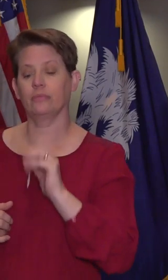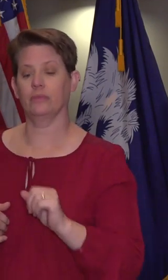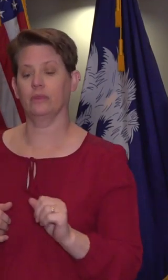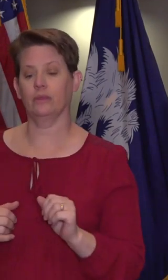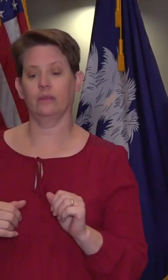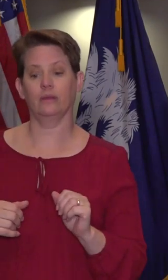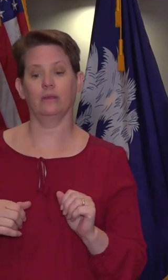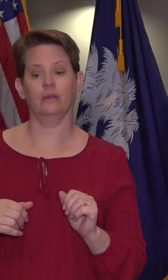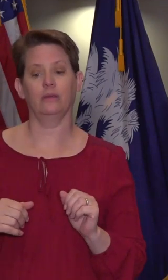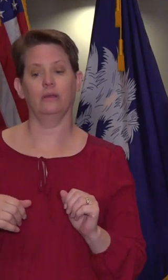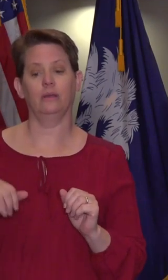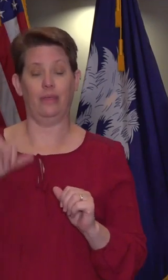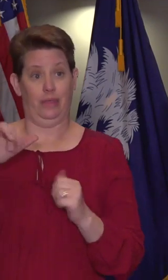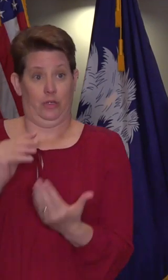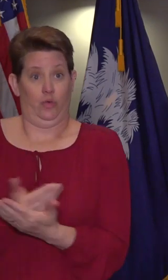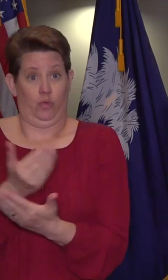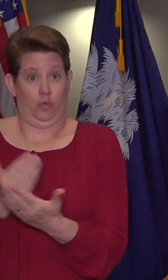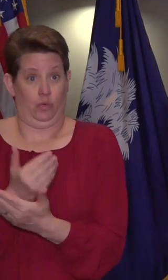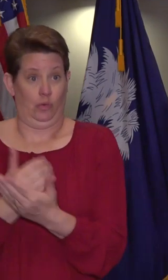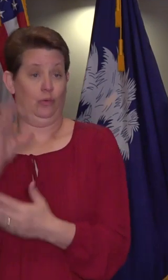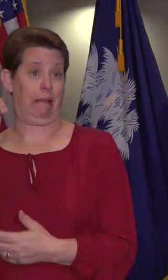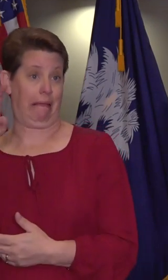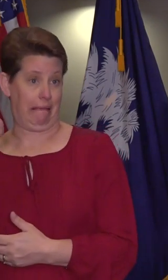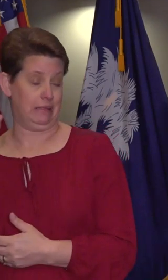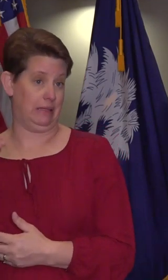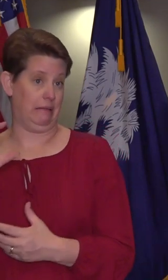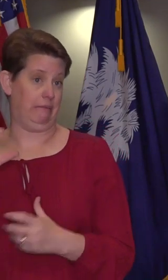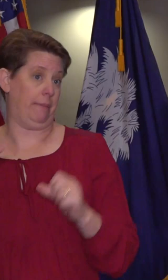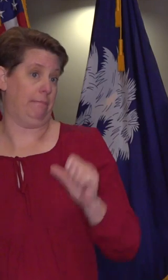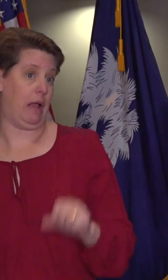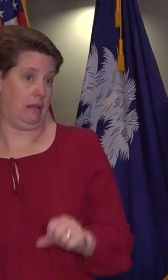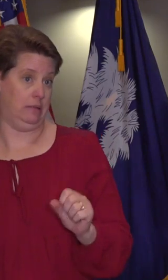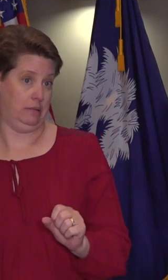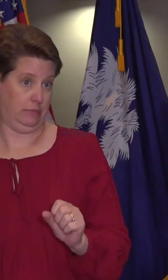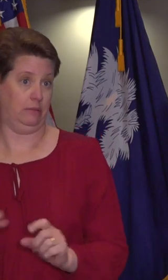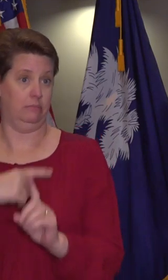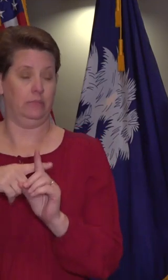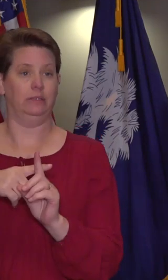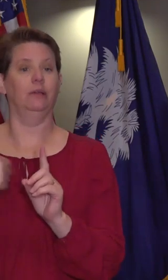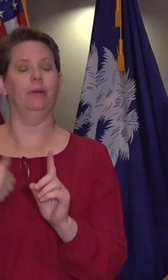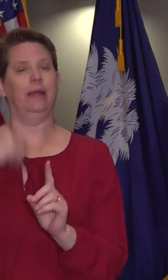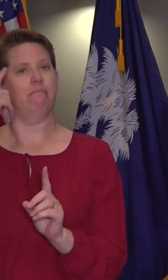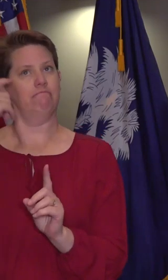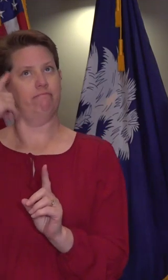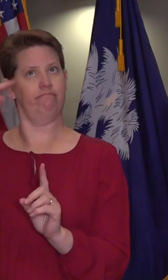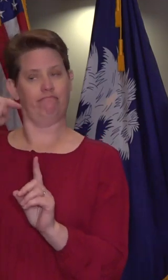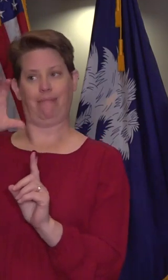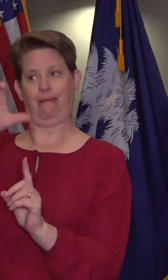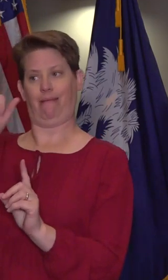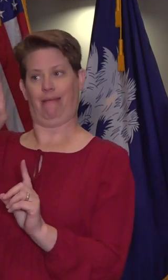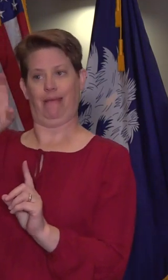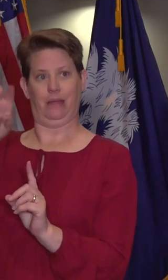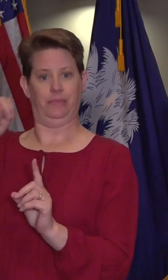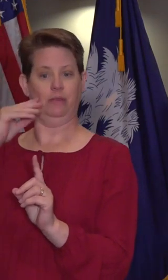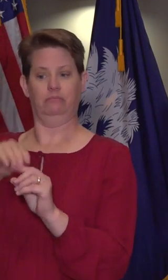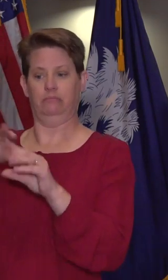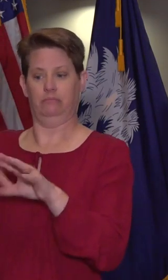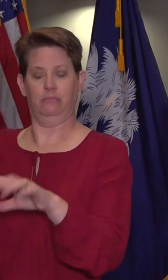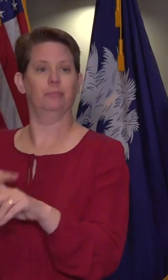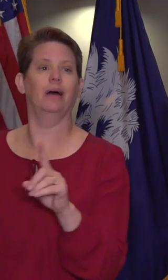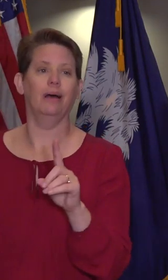With these new presumptive positive cases, we now have indication of community spread in Camden. However, I